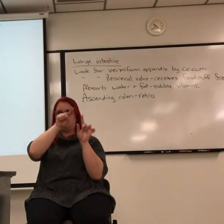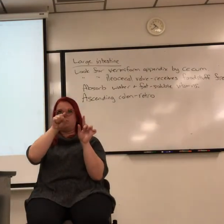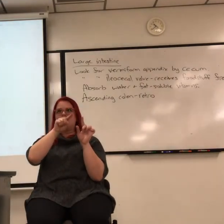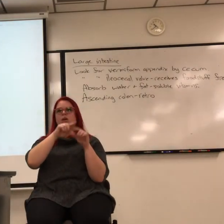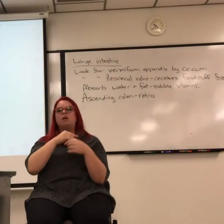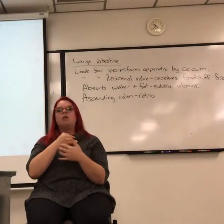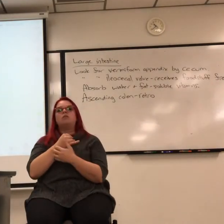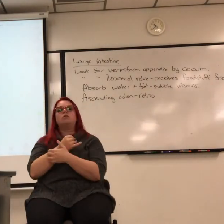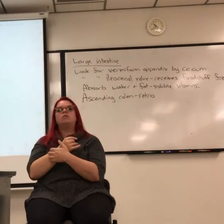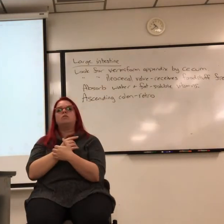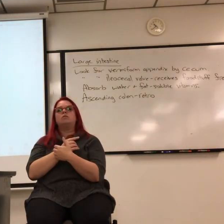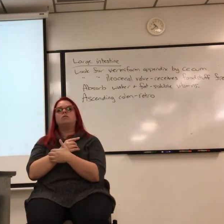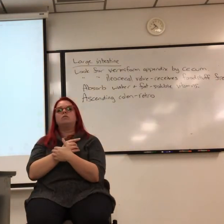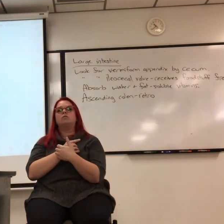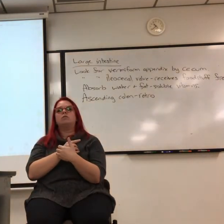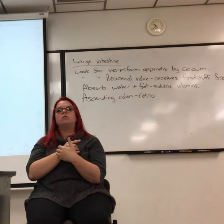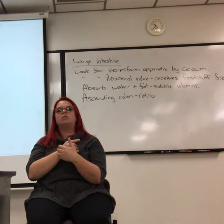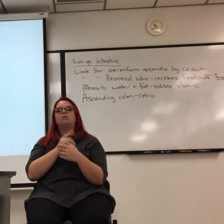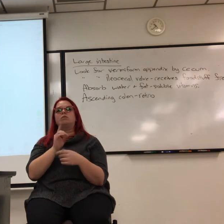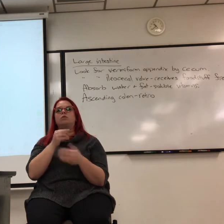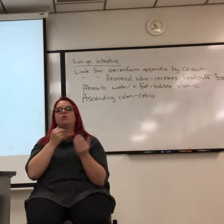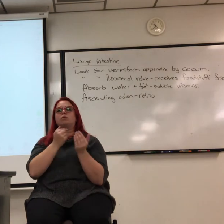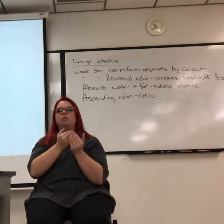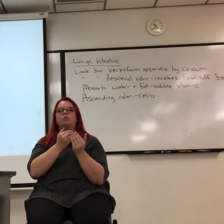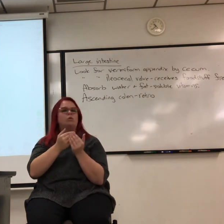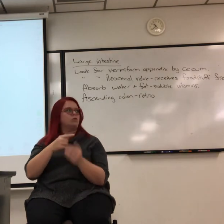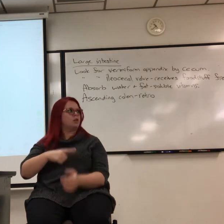liver. And we are on the right side.